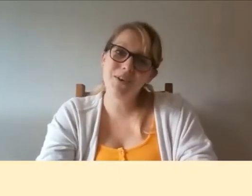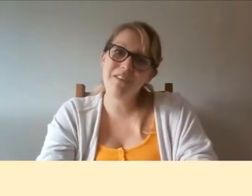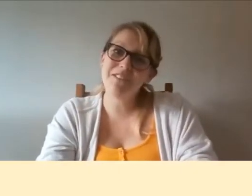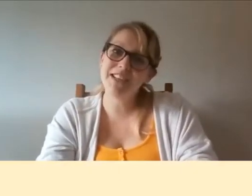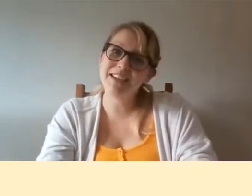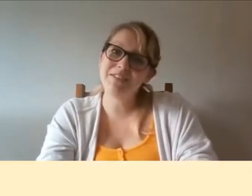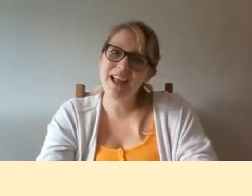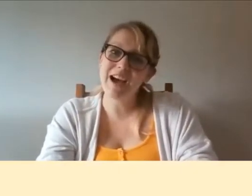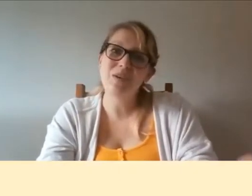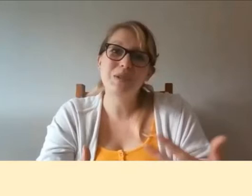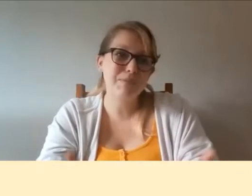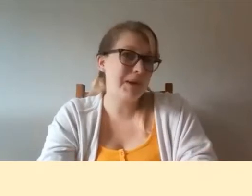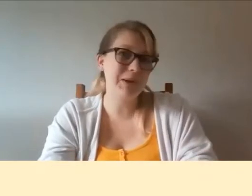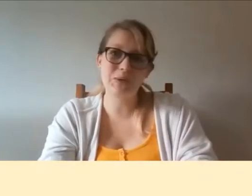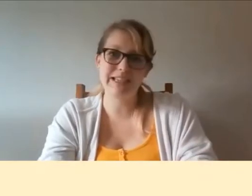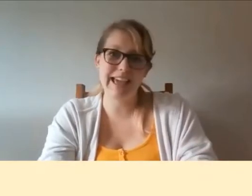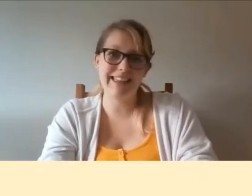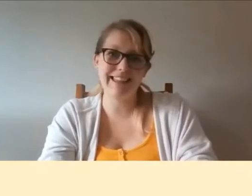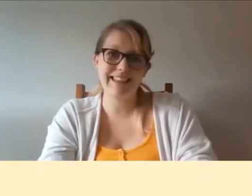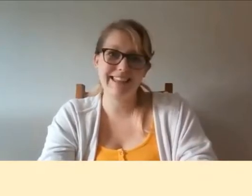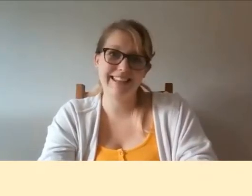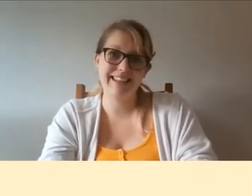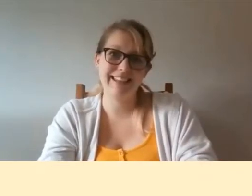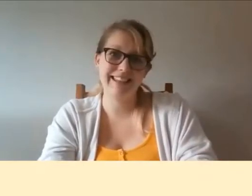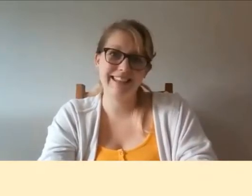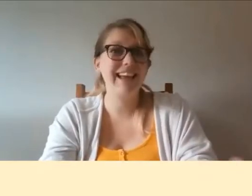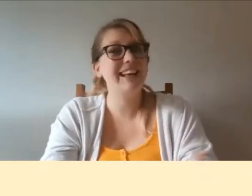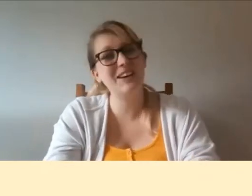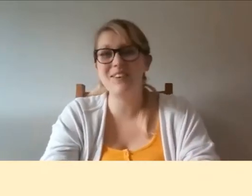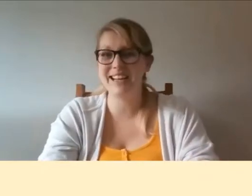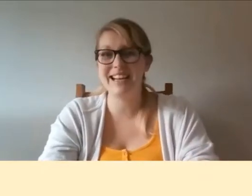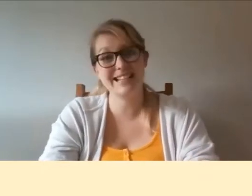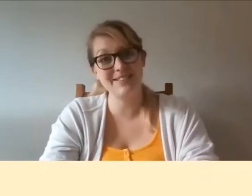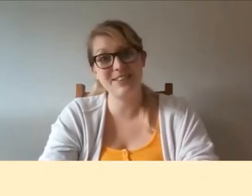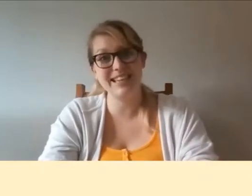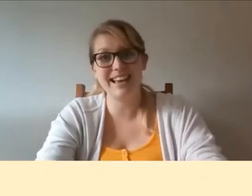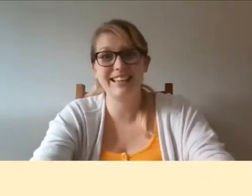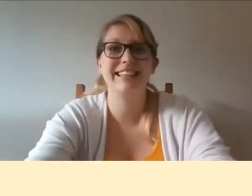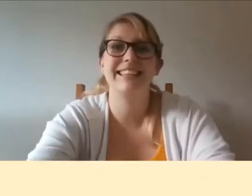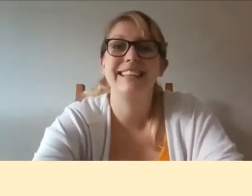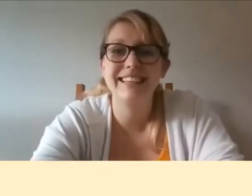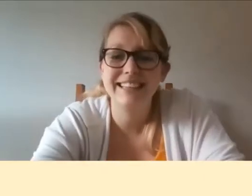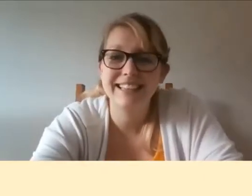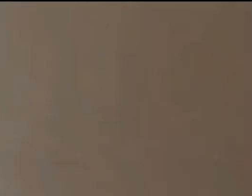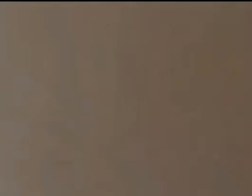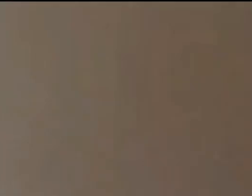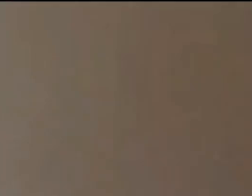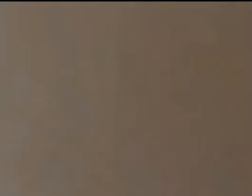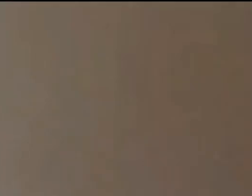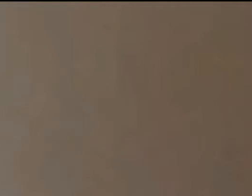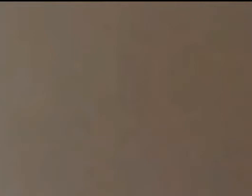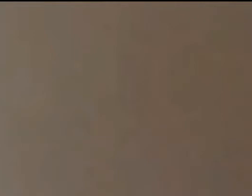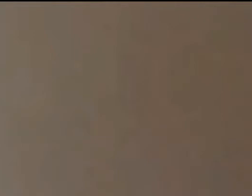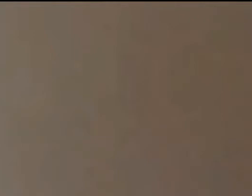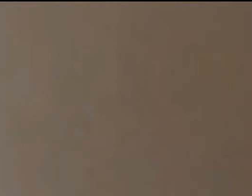Do you feel confident enough now to put it all together? Come on, let's give it a go.